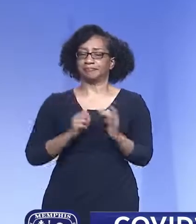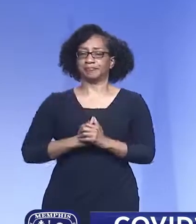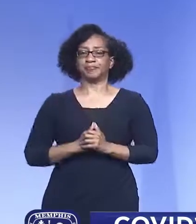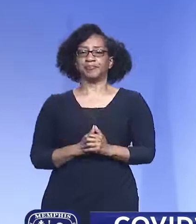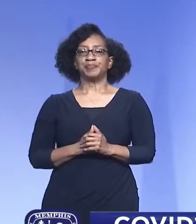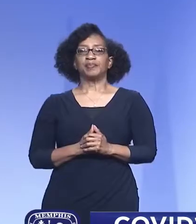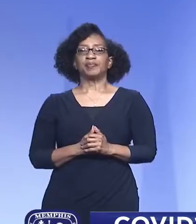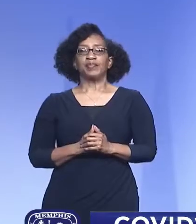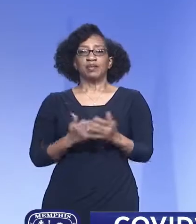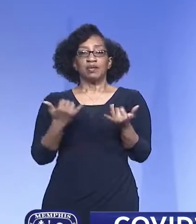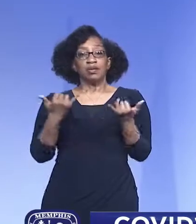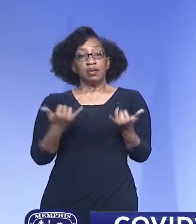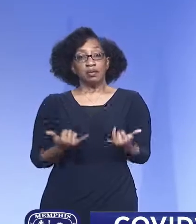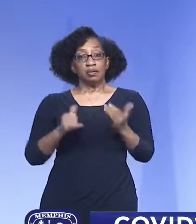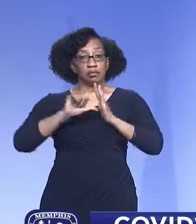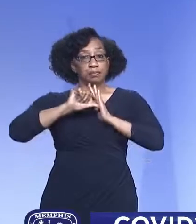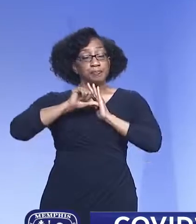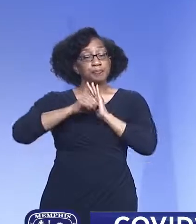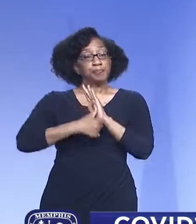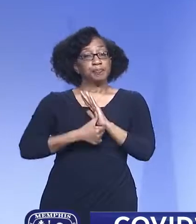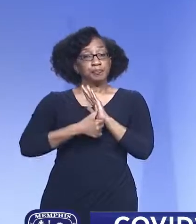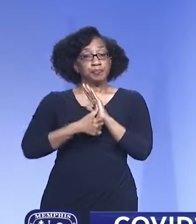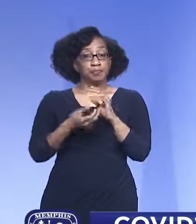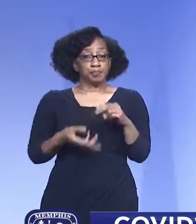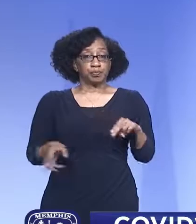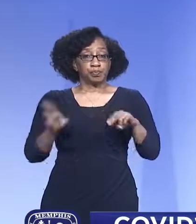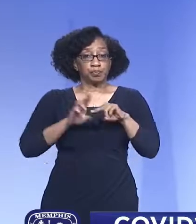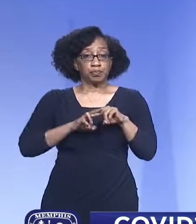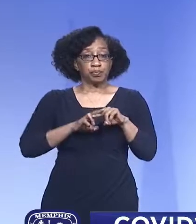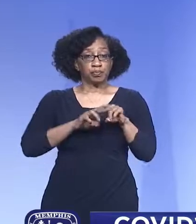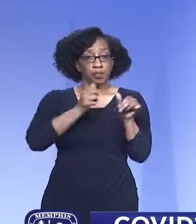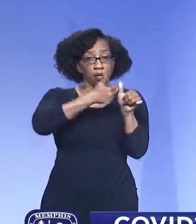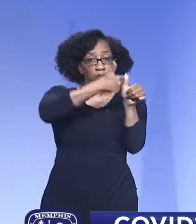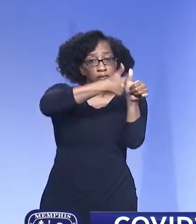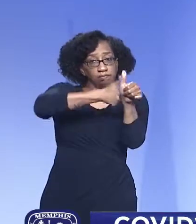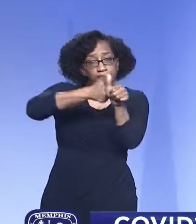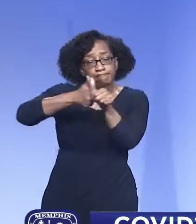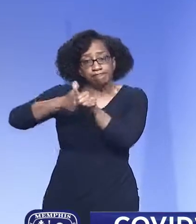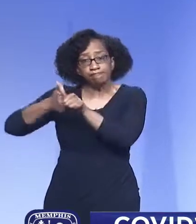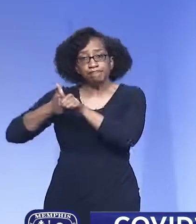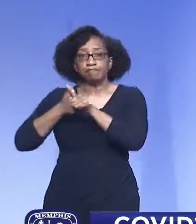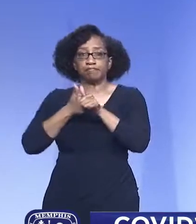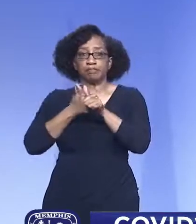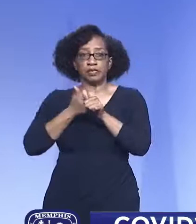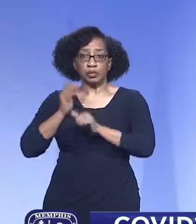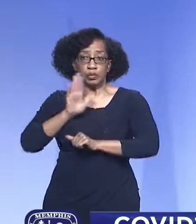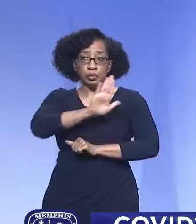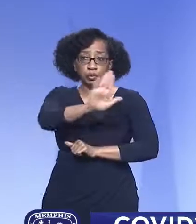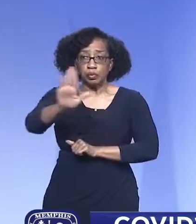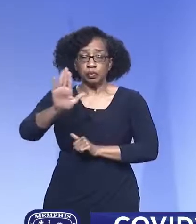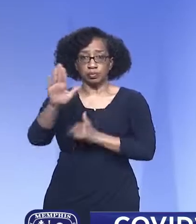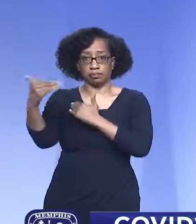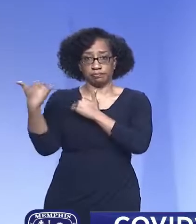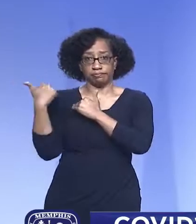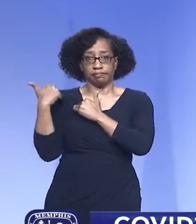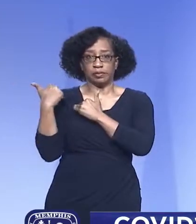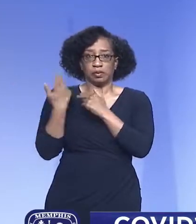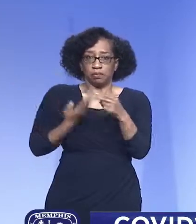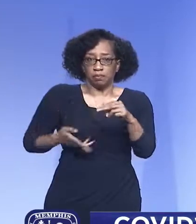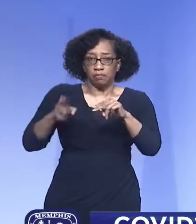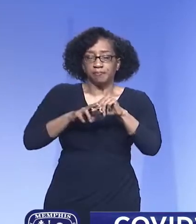great emphasis will be placed on individual responsibility, and we will be moving